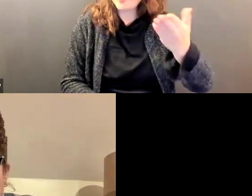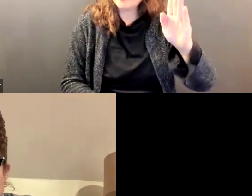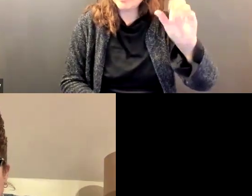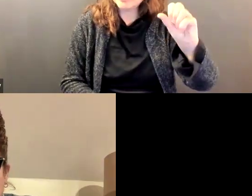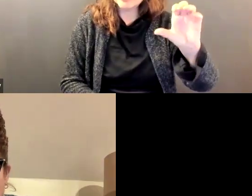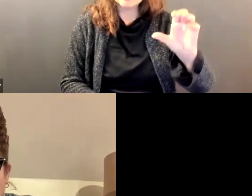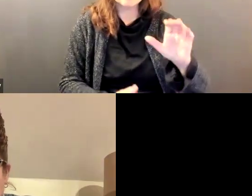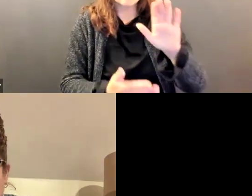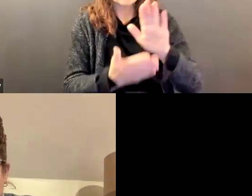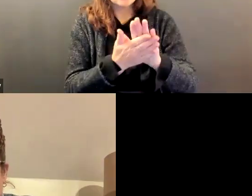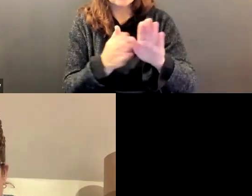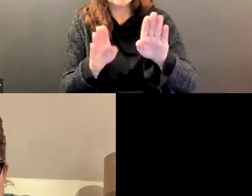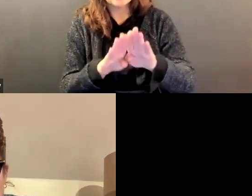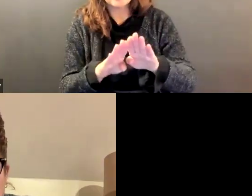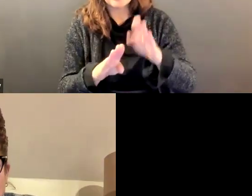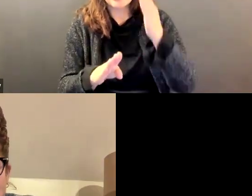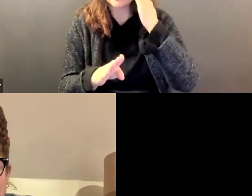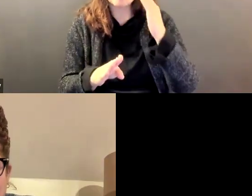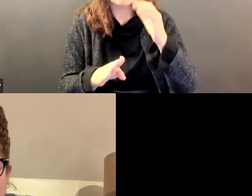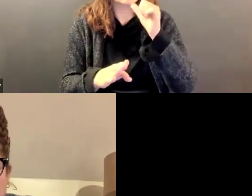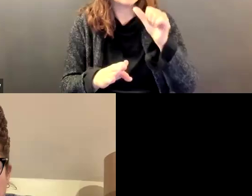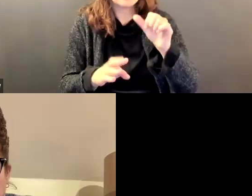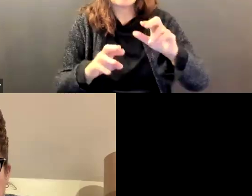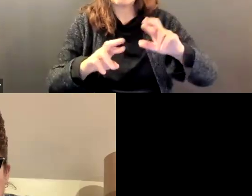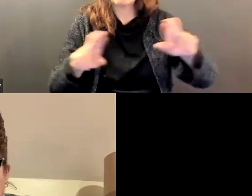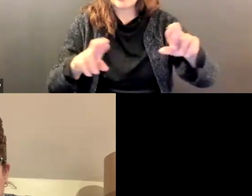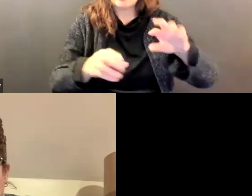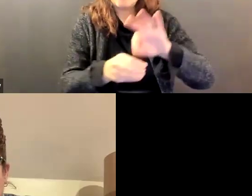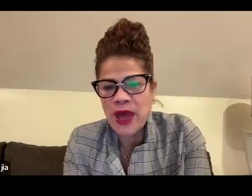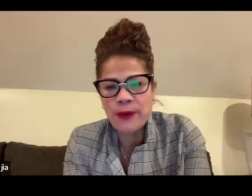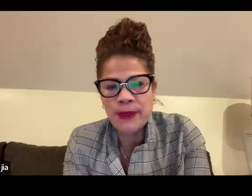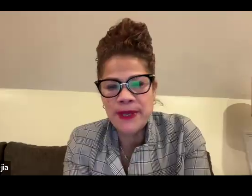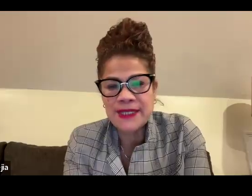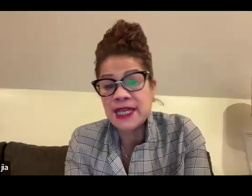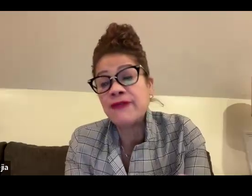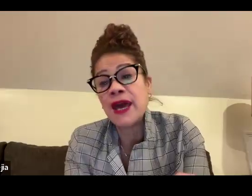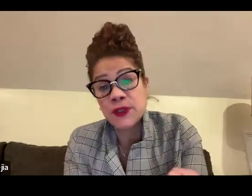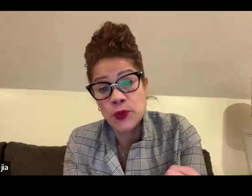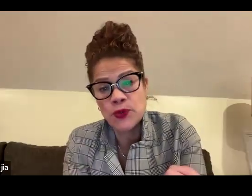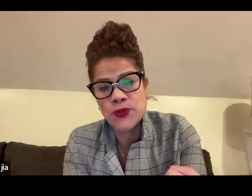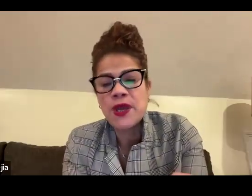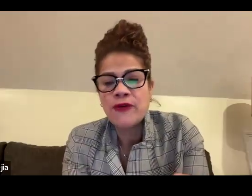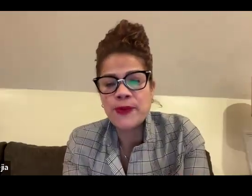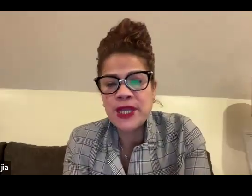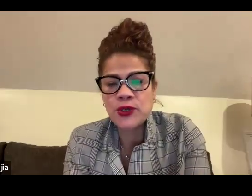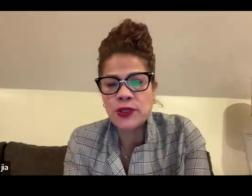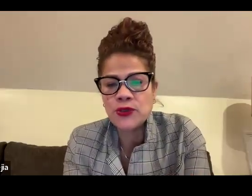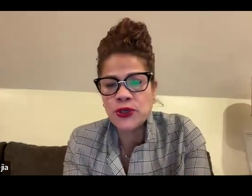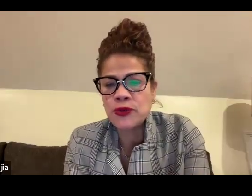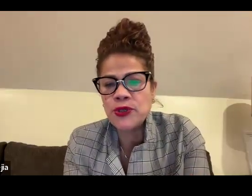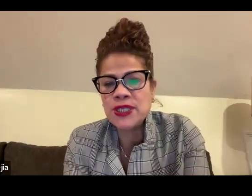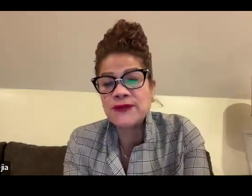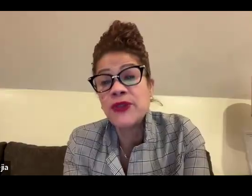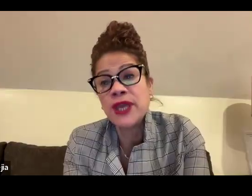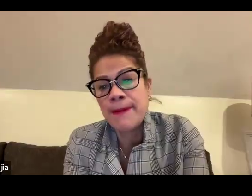are not technically on tonight's agenda, but for me, I also know that when BPS identifies schools for potential